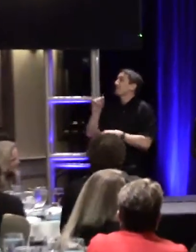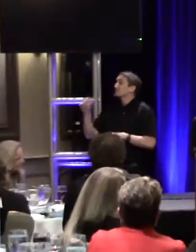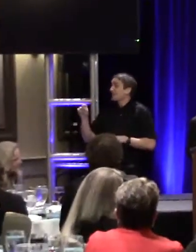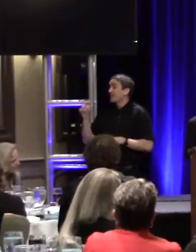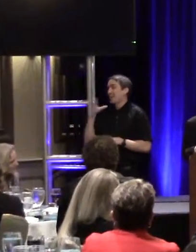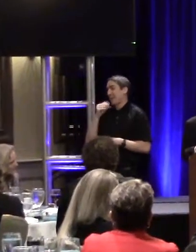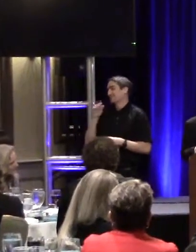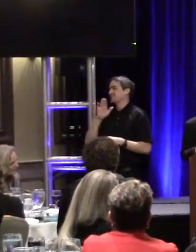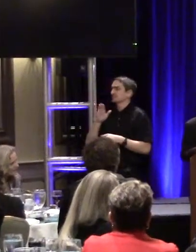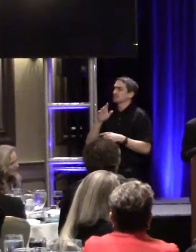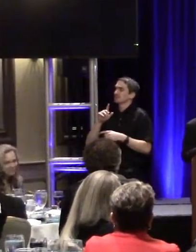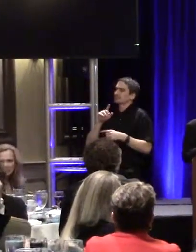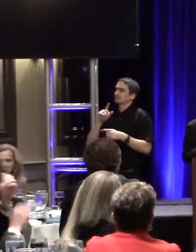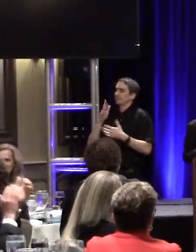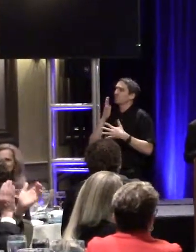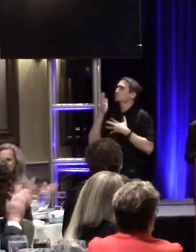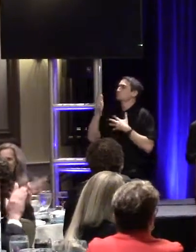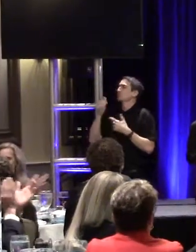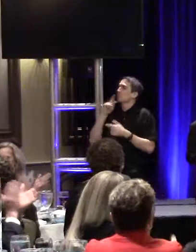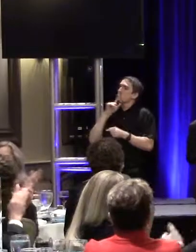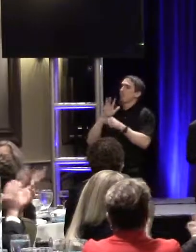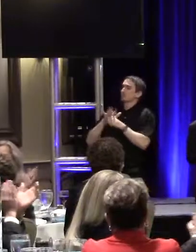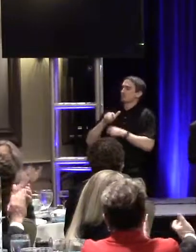it holds. Thank you all very much.